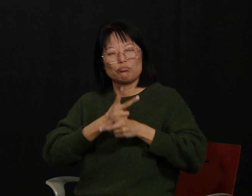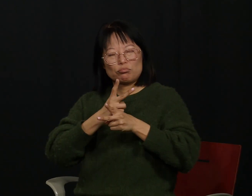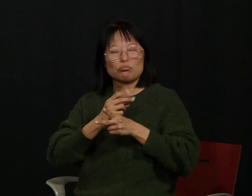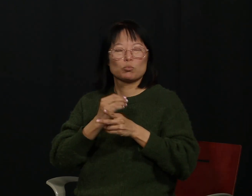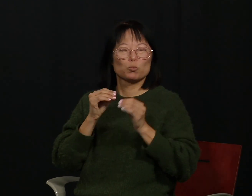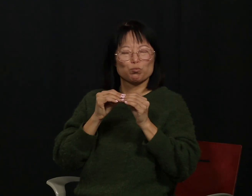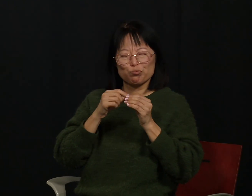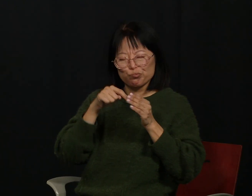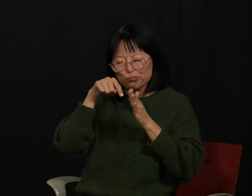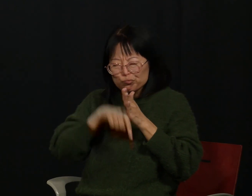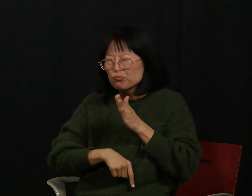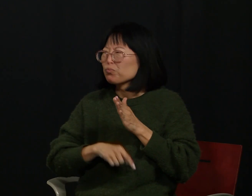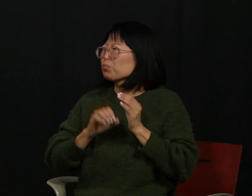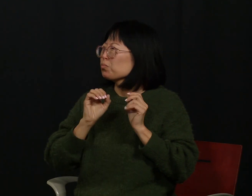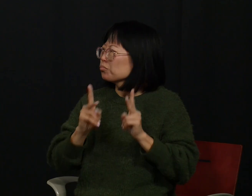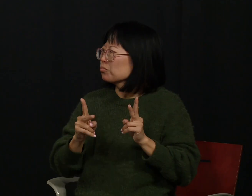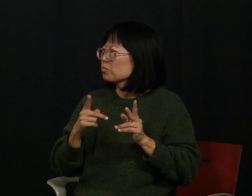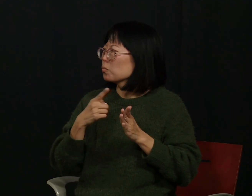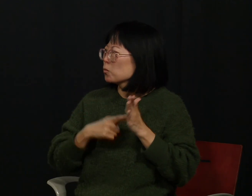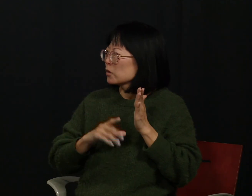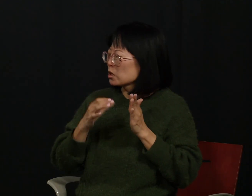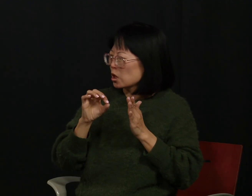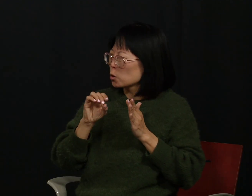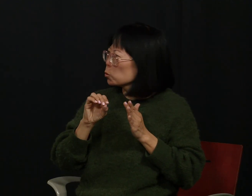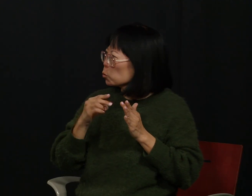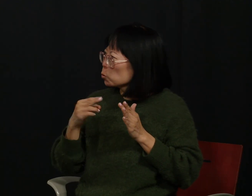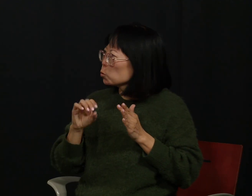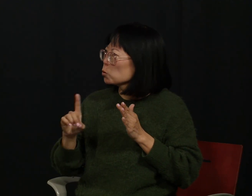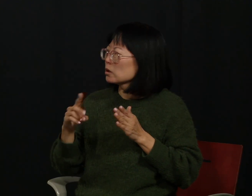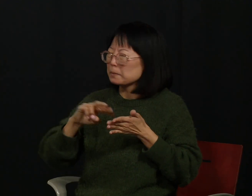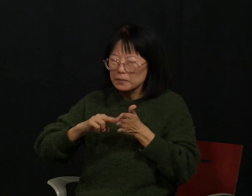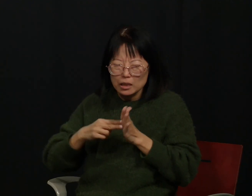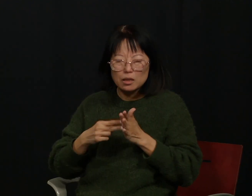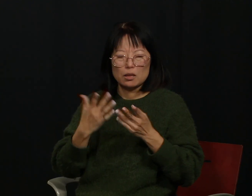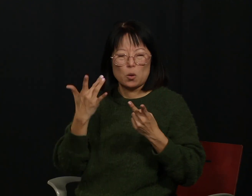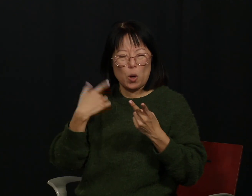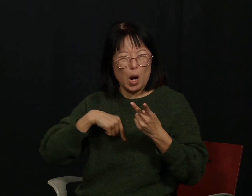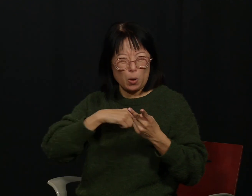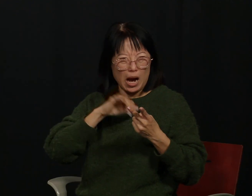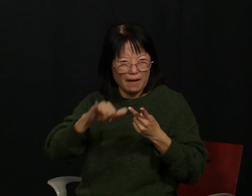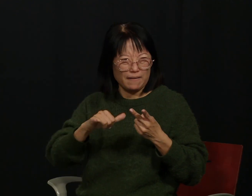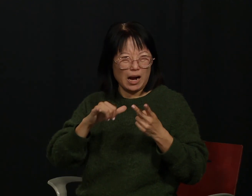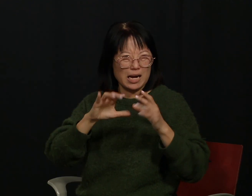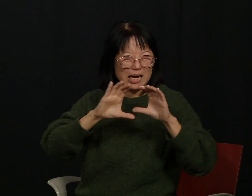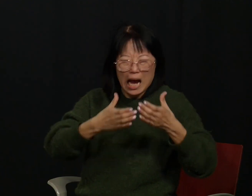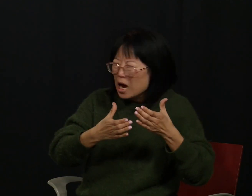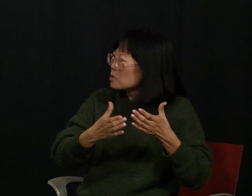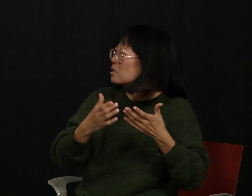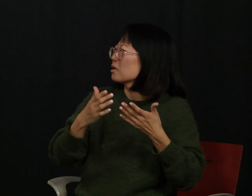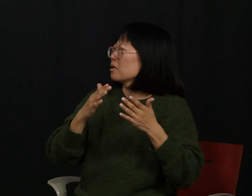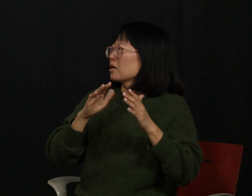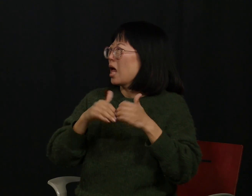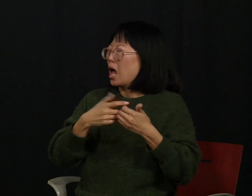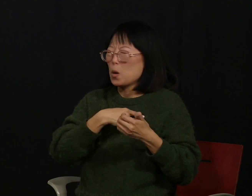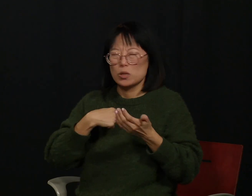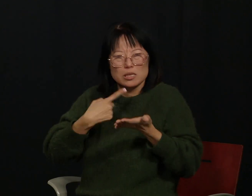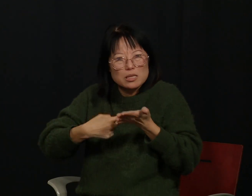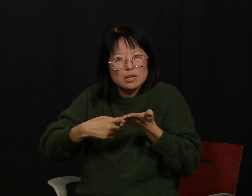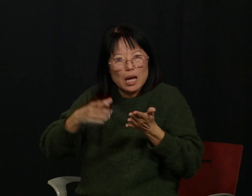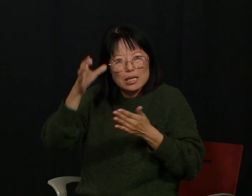be careful, because there are different opportunities. Childhood can mean so many different things. We have a category that we talk